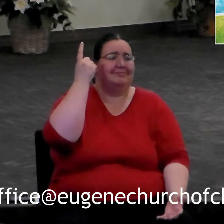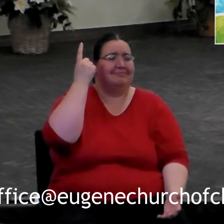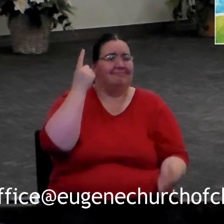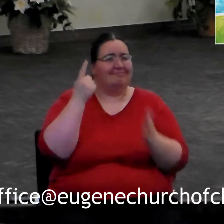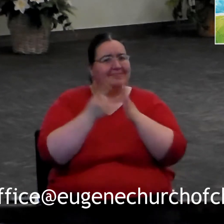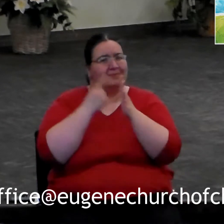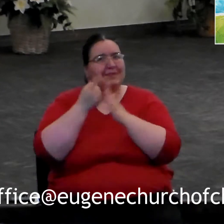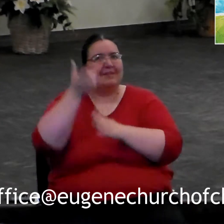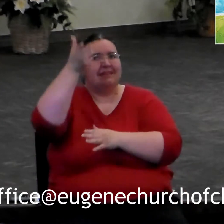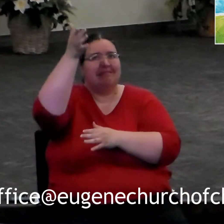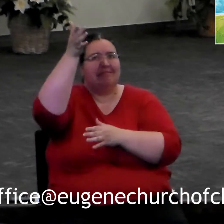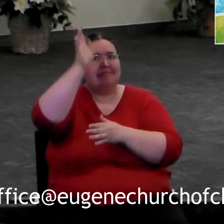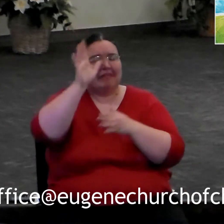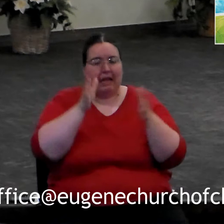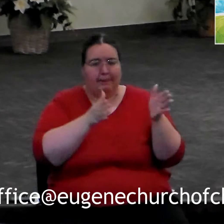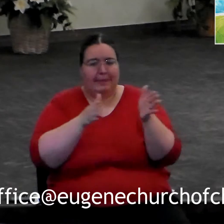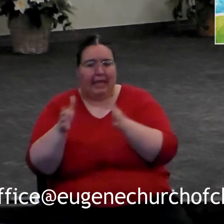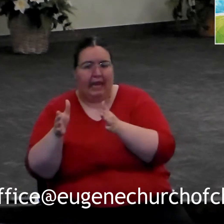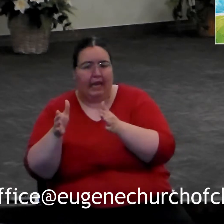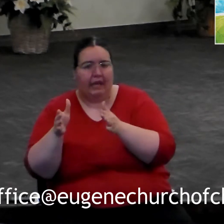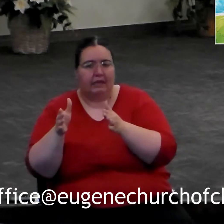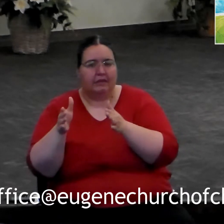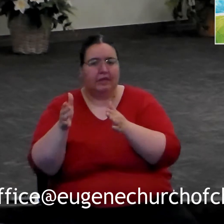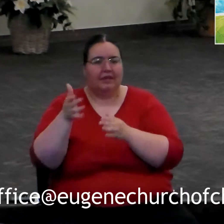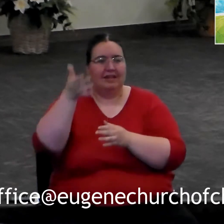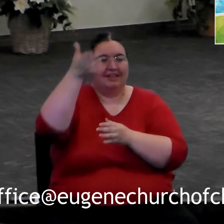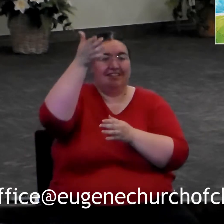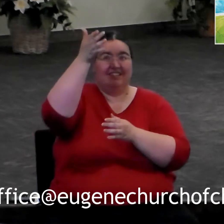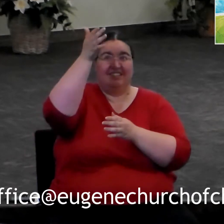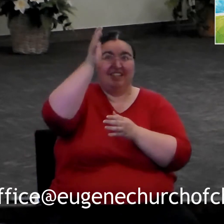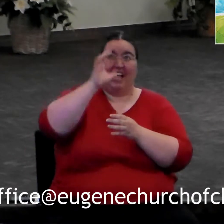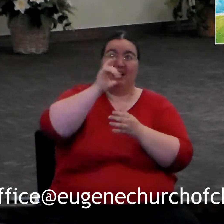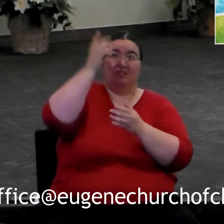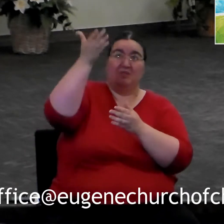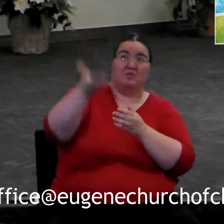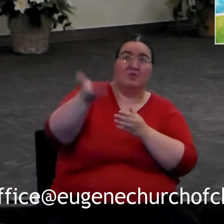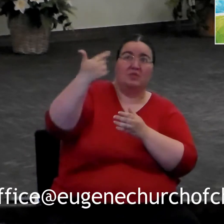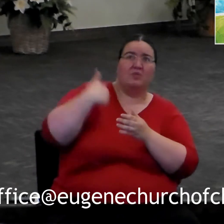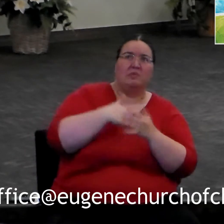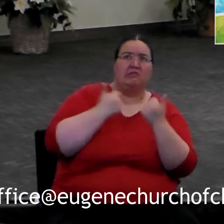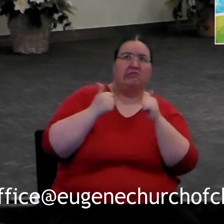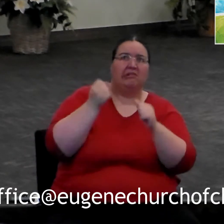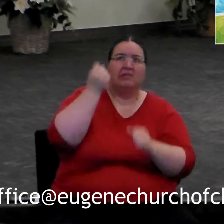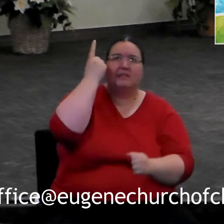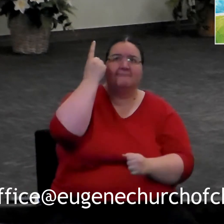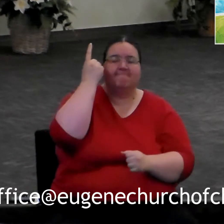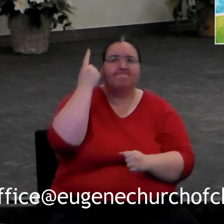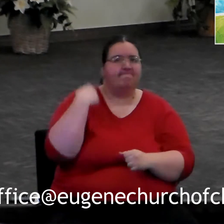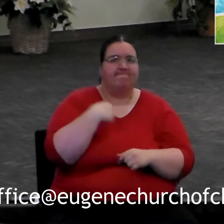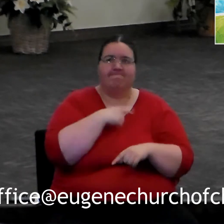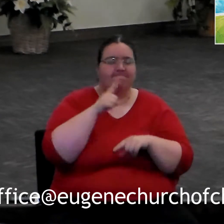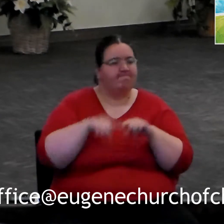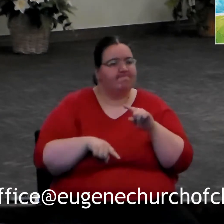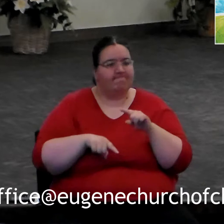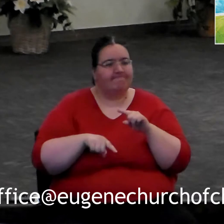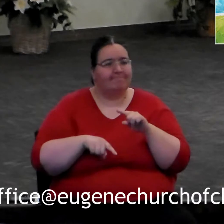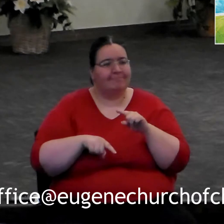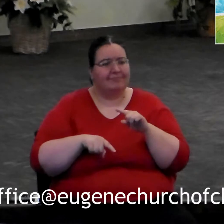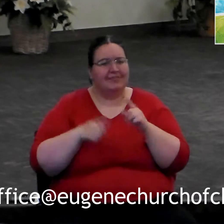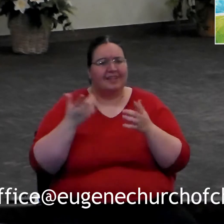There are things about God himself that we will try to understand that we cannot completely understand. Why would a God who knew all this would happen the